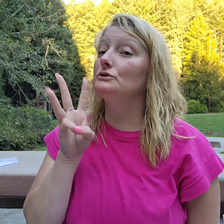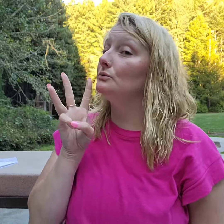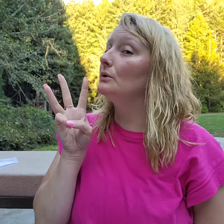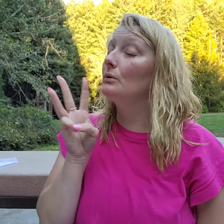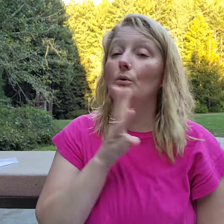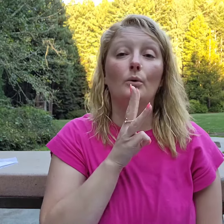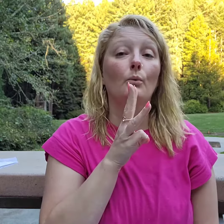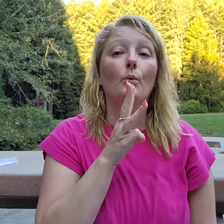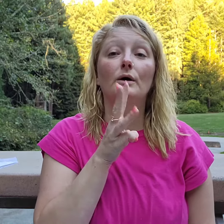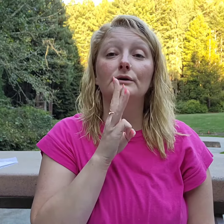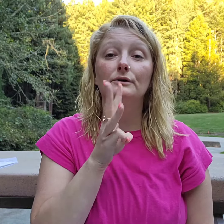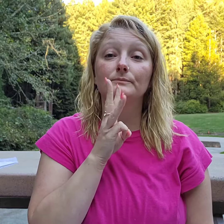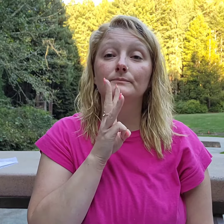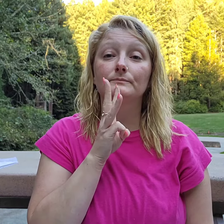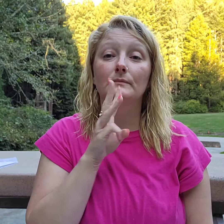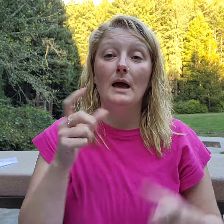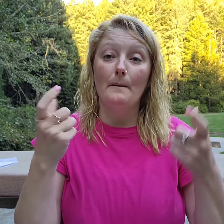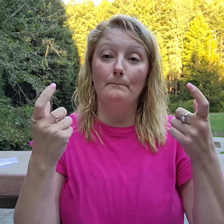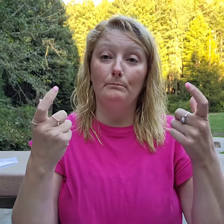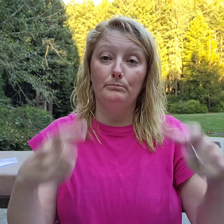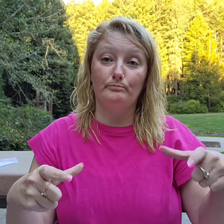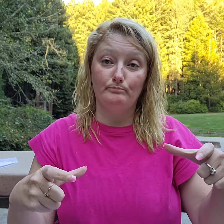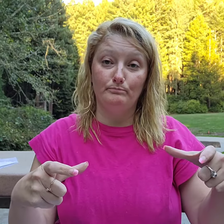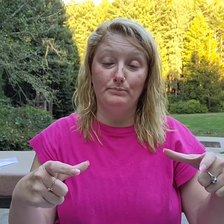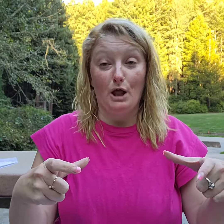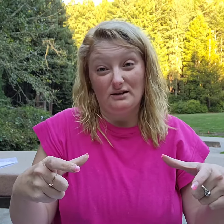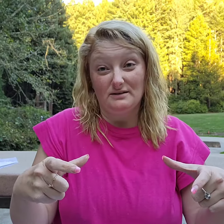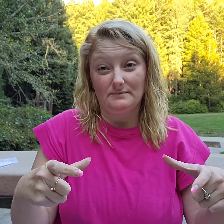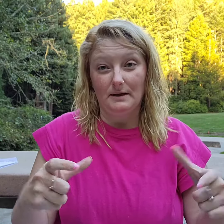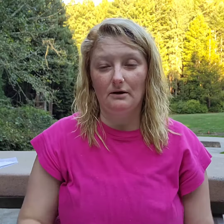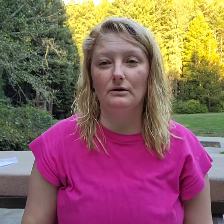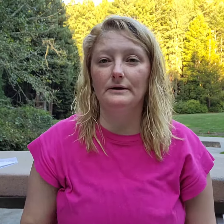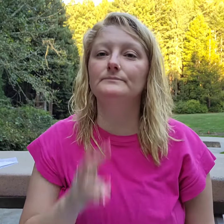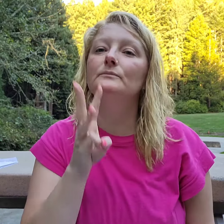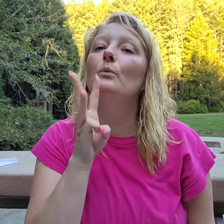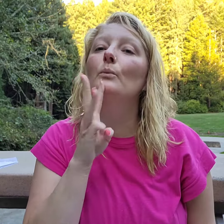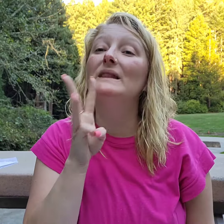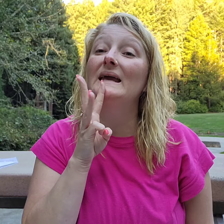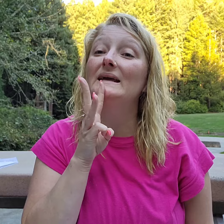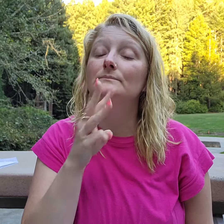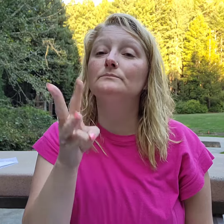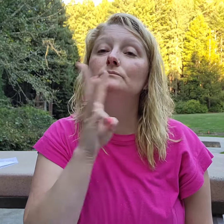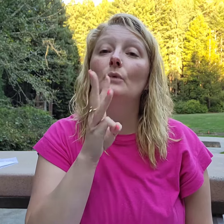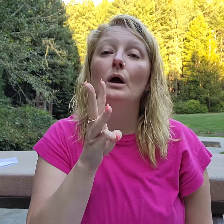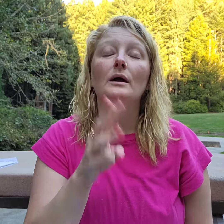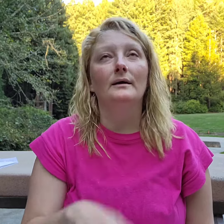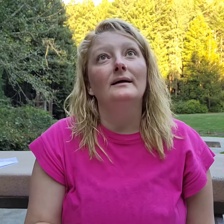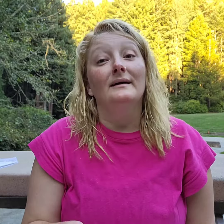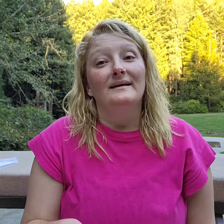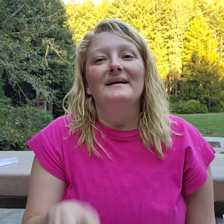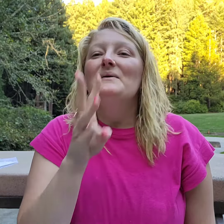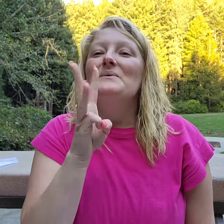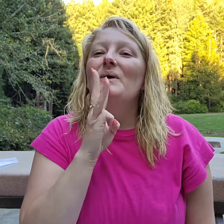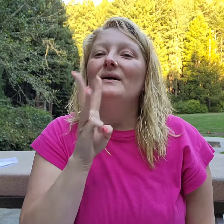Do water. Plot, you call it. Lake. Water.